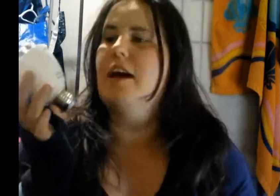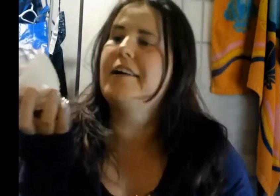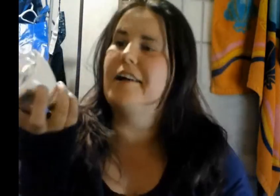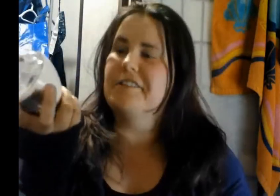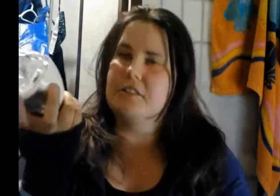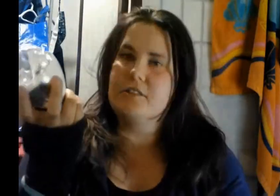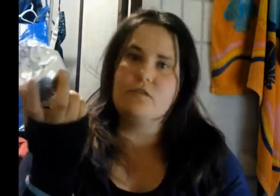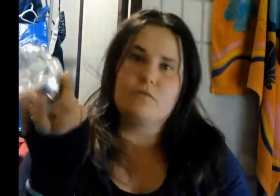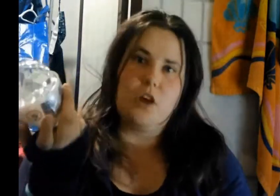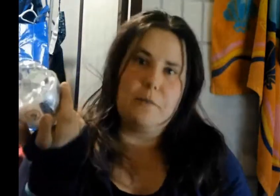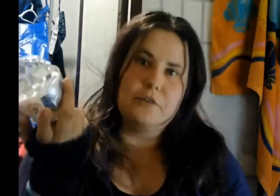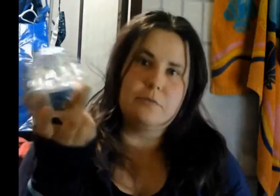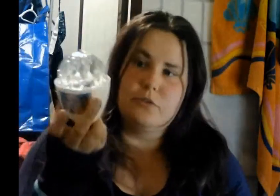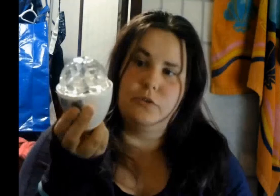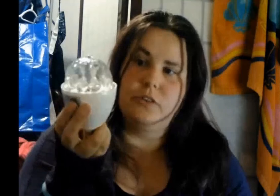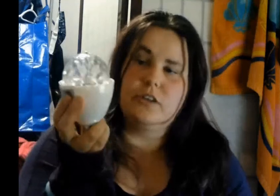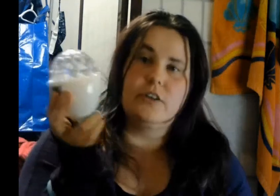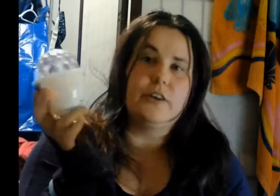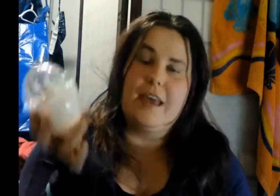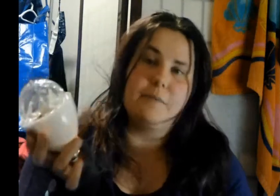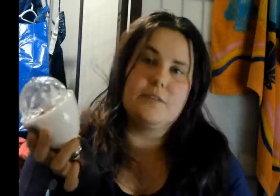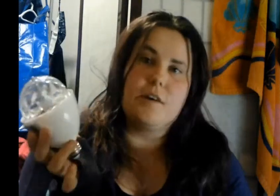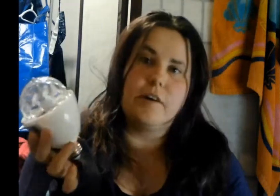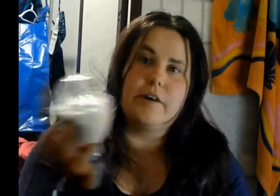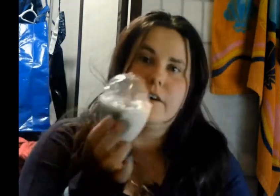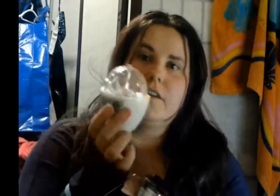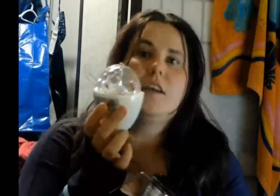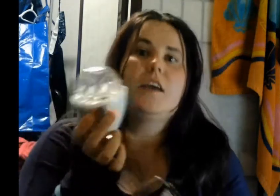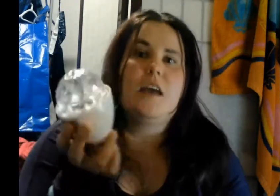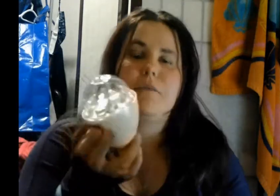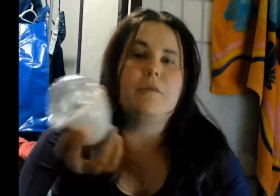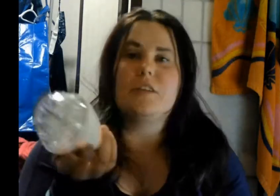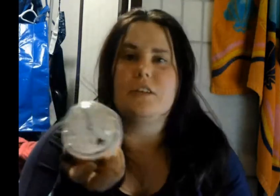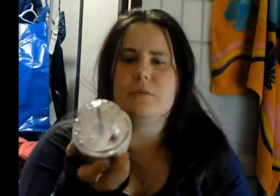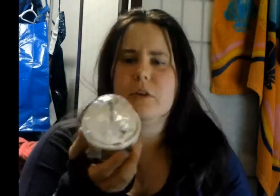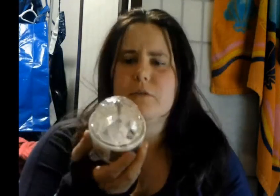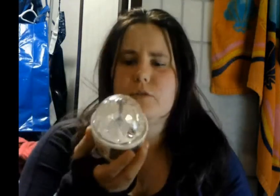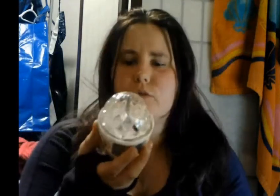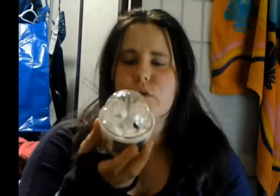I got this from Shoppers, but you can get it on Amazon and pretty much any department store.